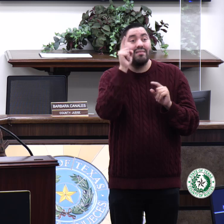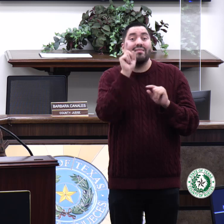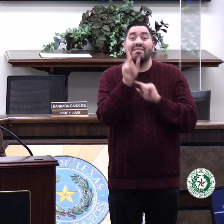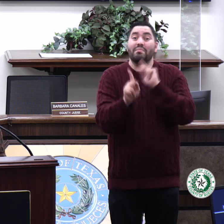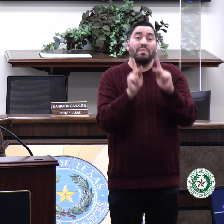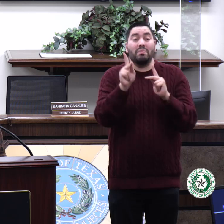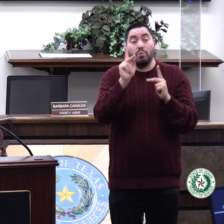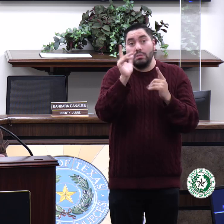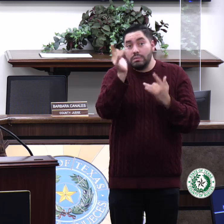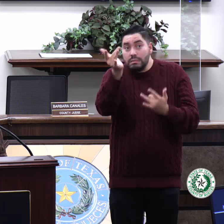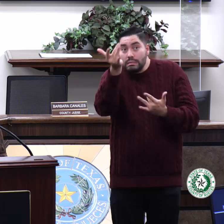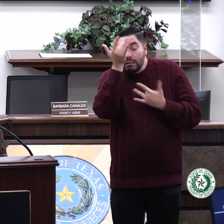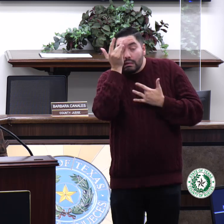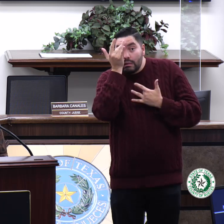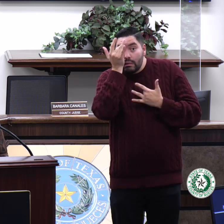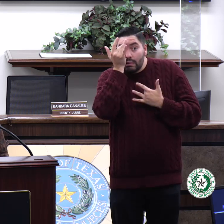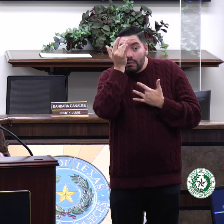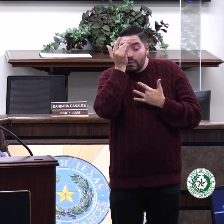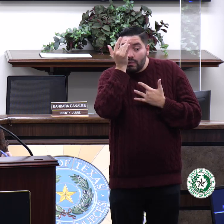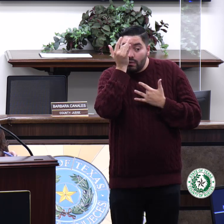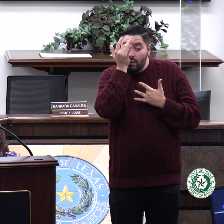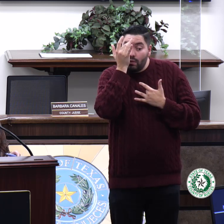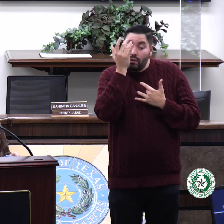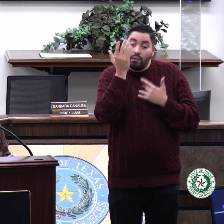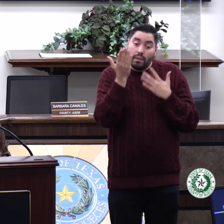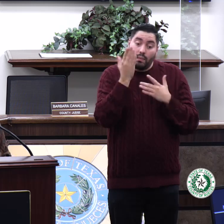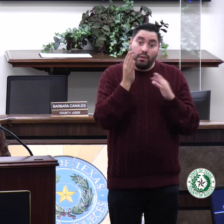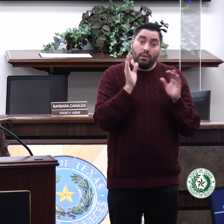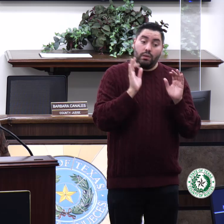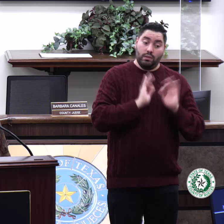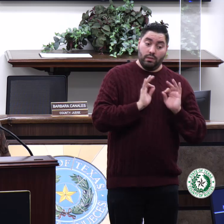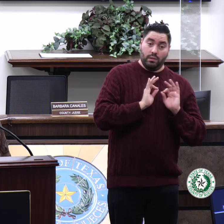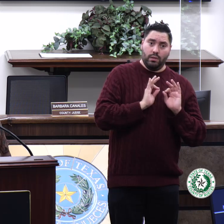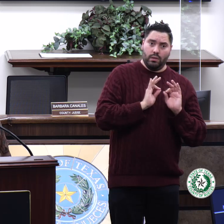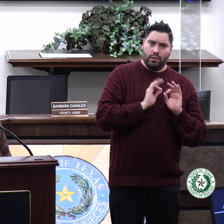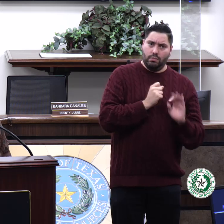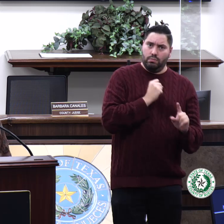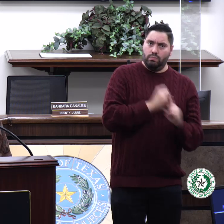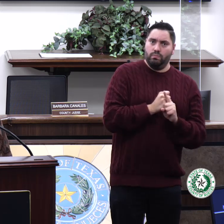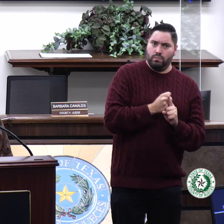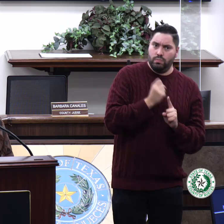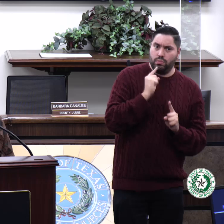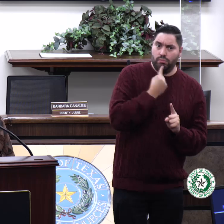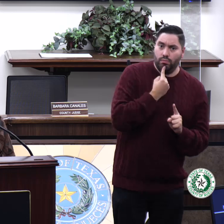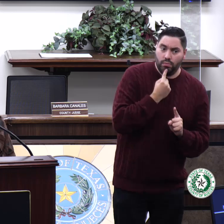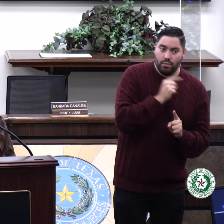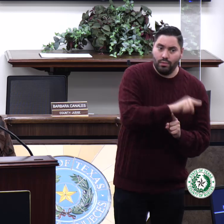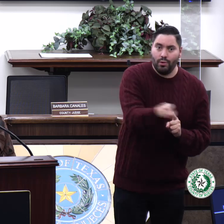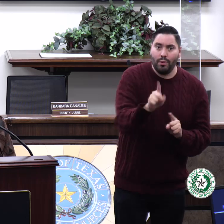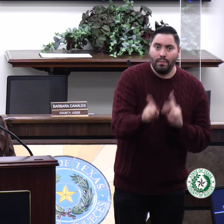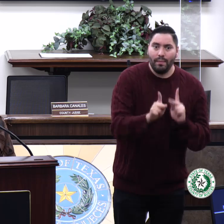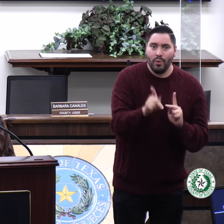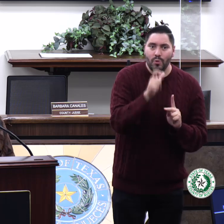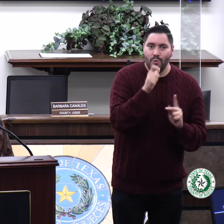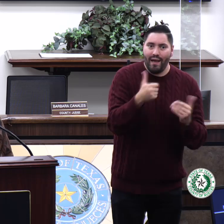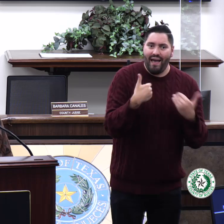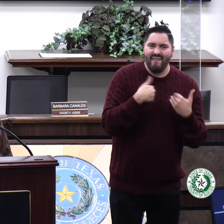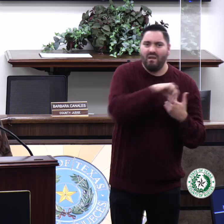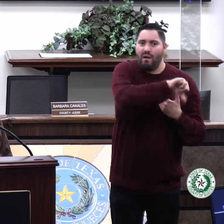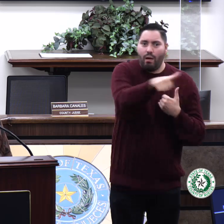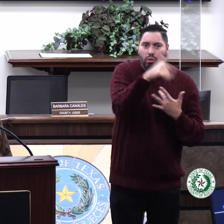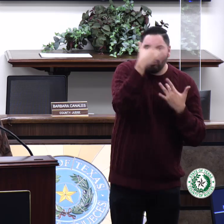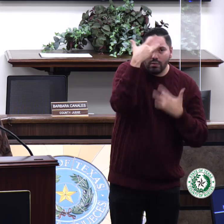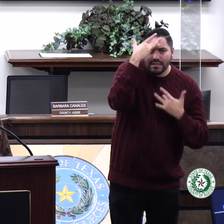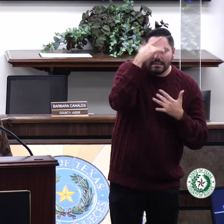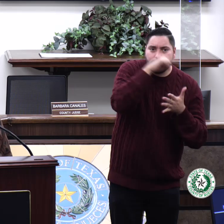are many people for whom a minor illness is a life-threatening situation, and those are all of those folks living with comorbidities. And